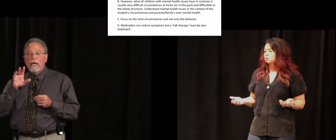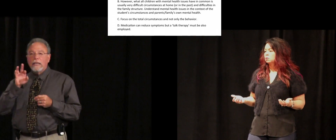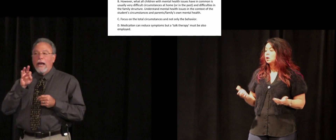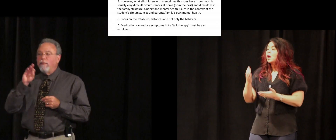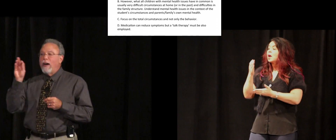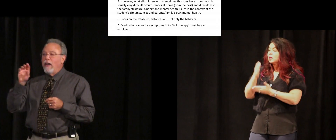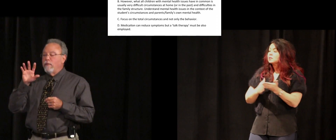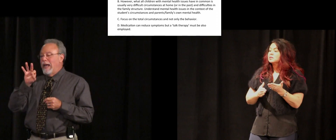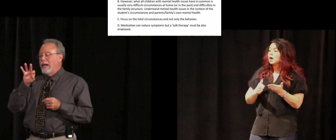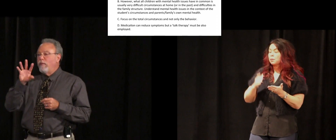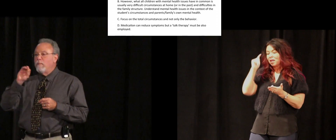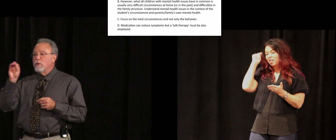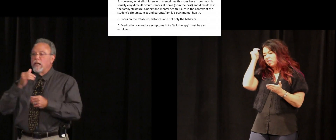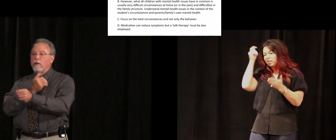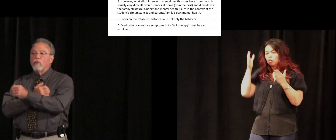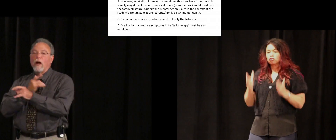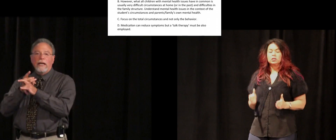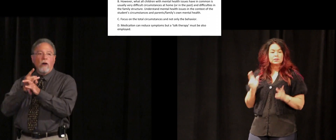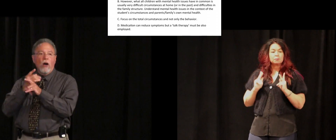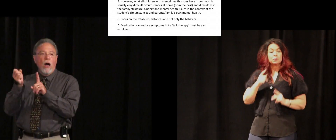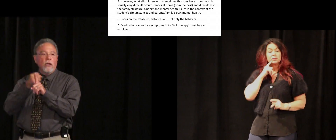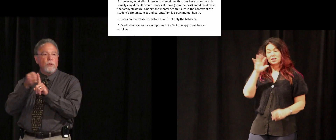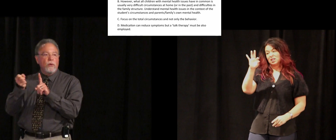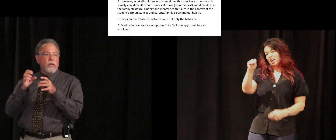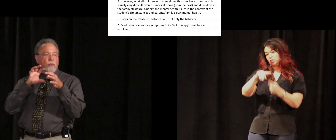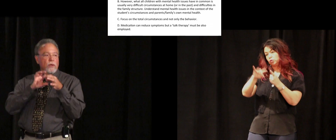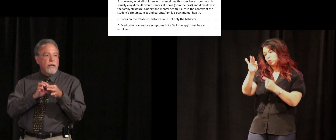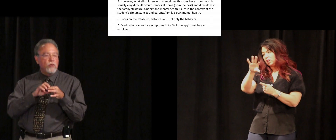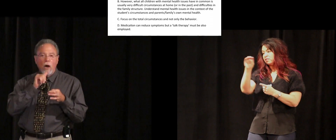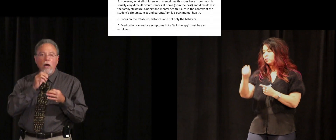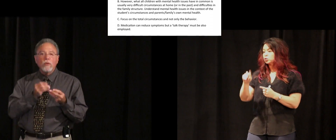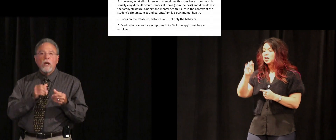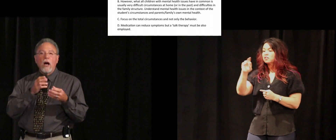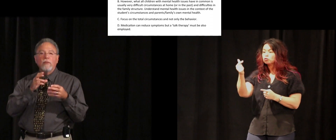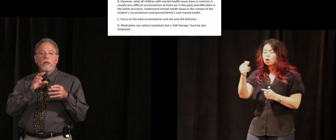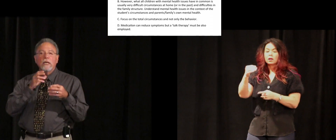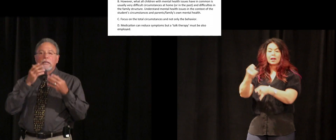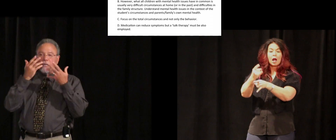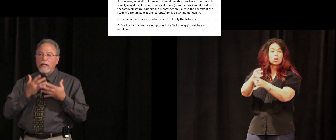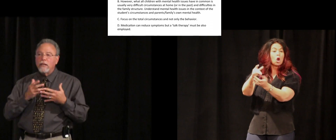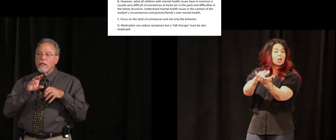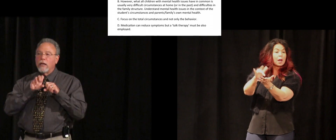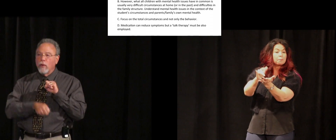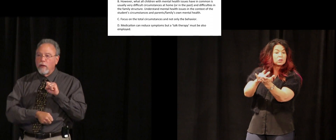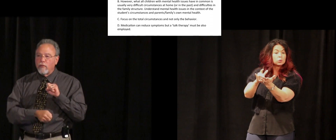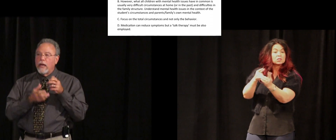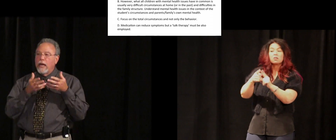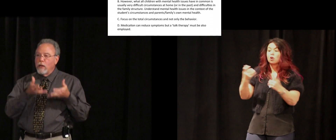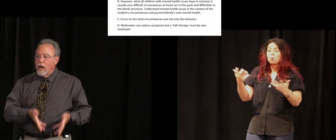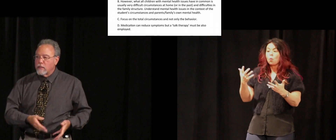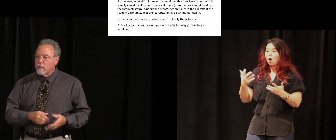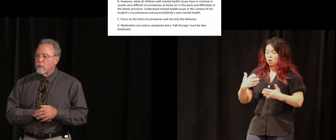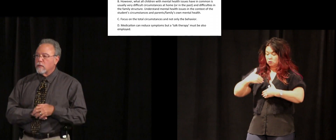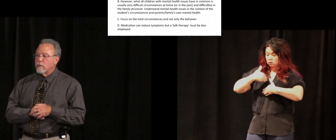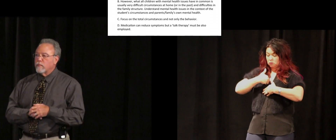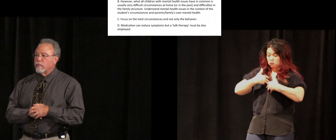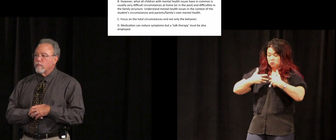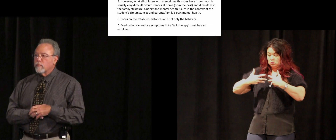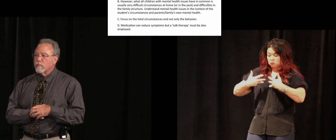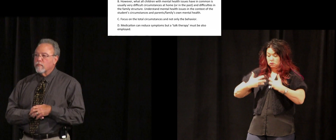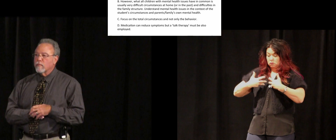their behavior, why don't we learn as professionals how to help them express their emotions? Because you can't cut it off. You